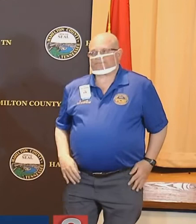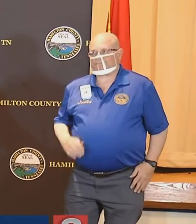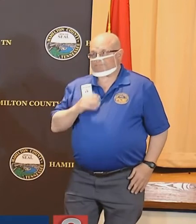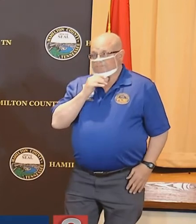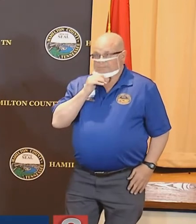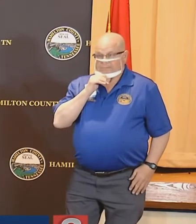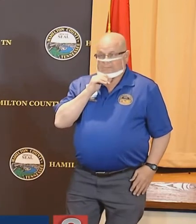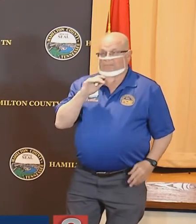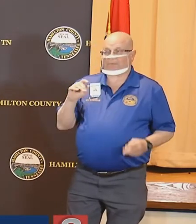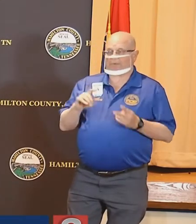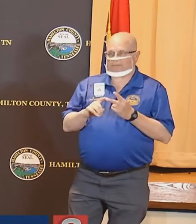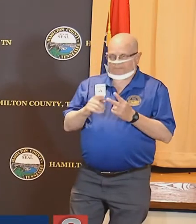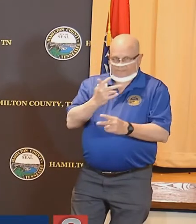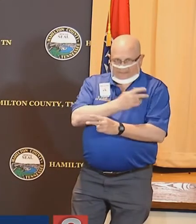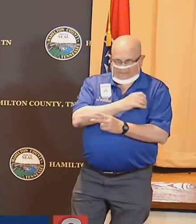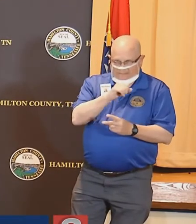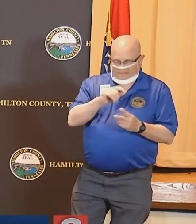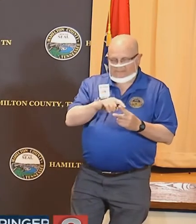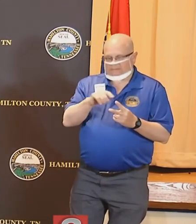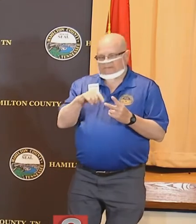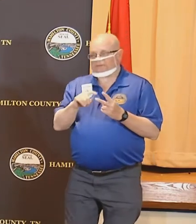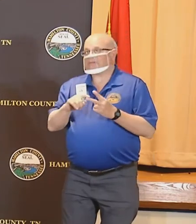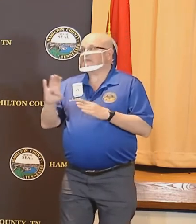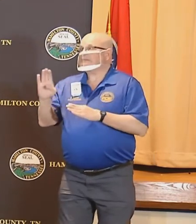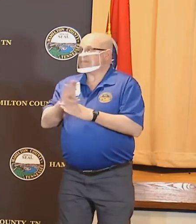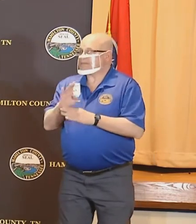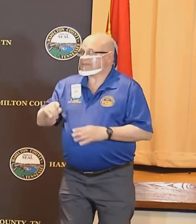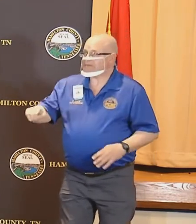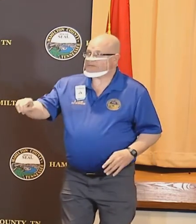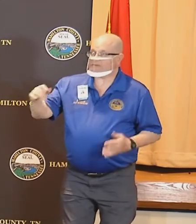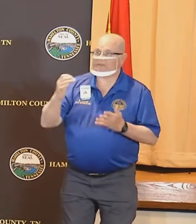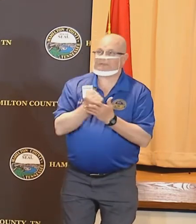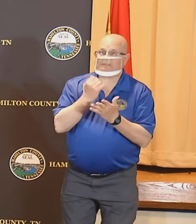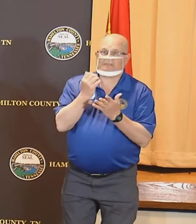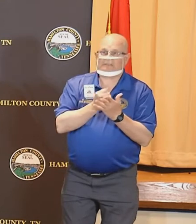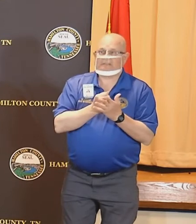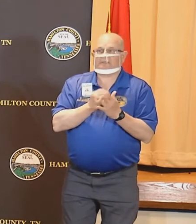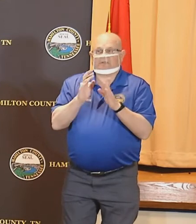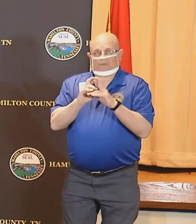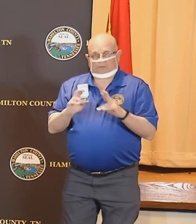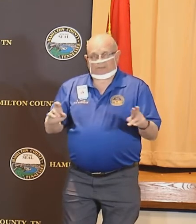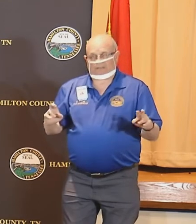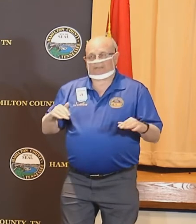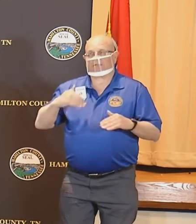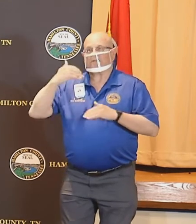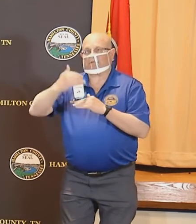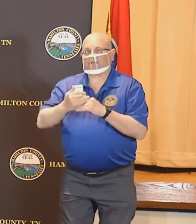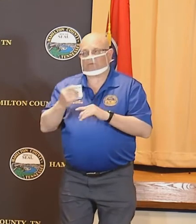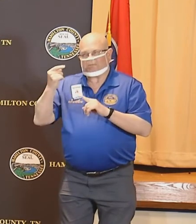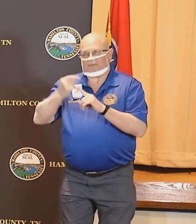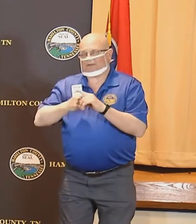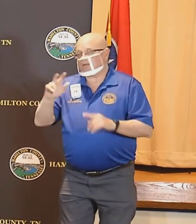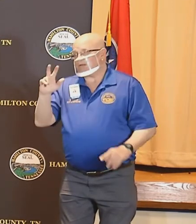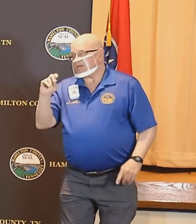only allow people to be vaccinated, but also to give businesses opportunity for preparation over the next 30 days